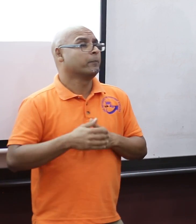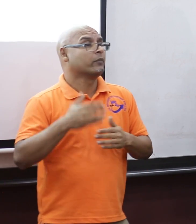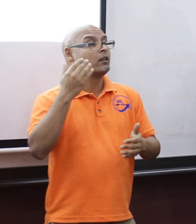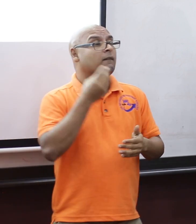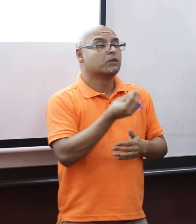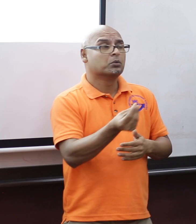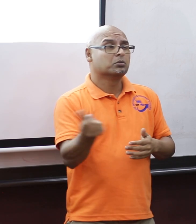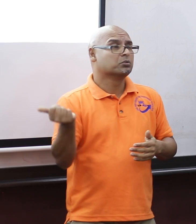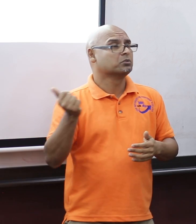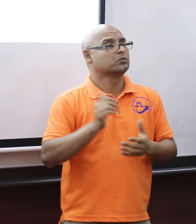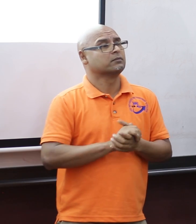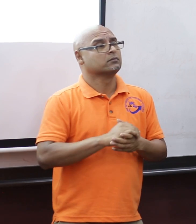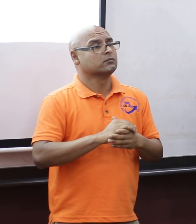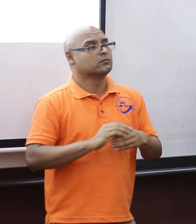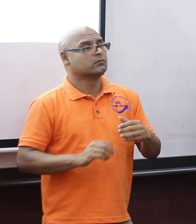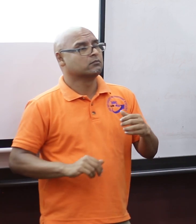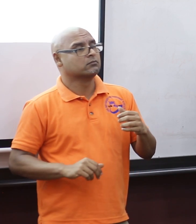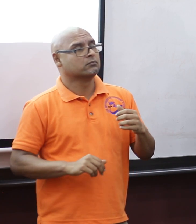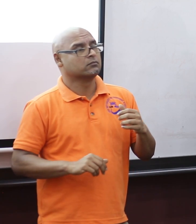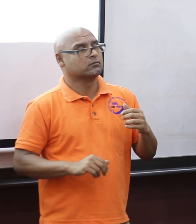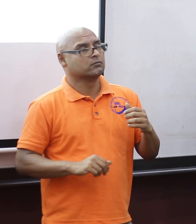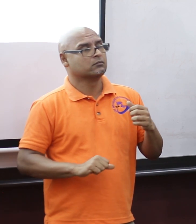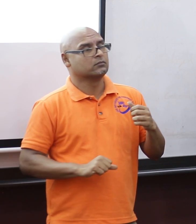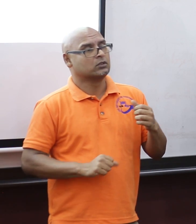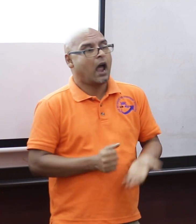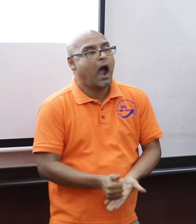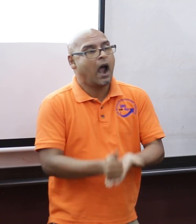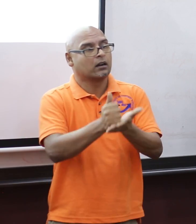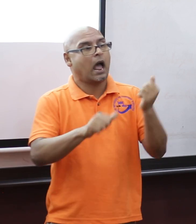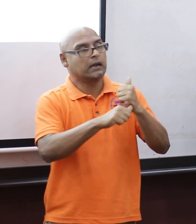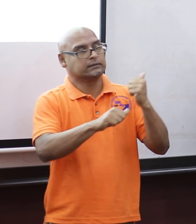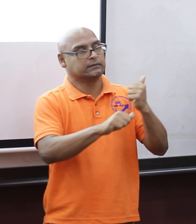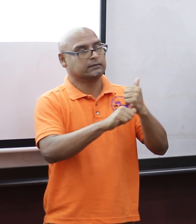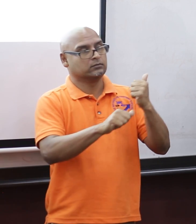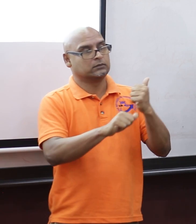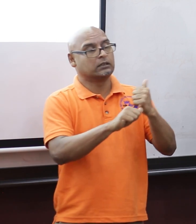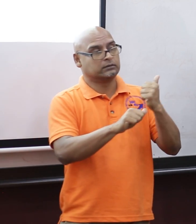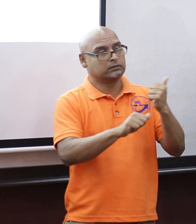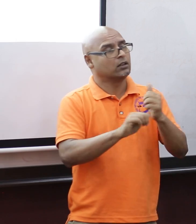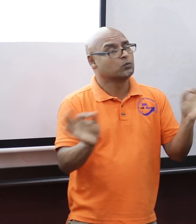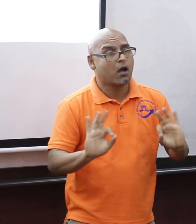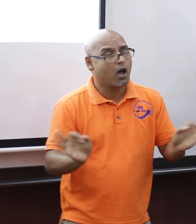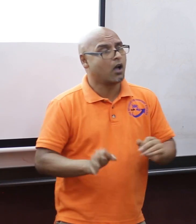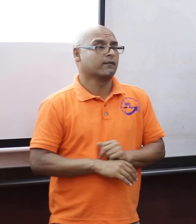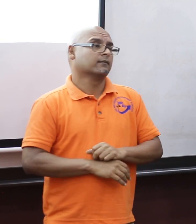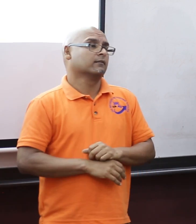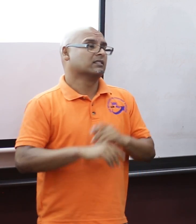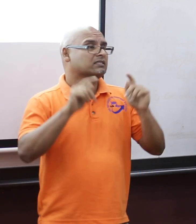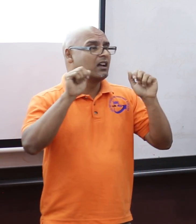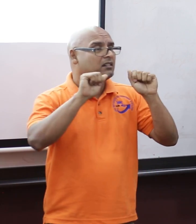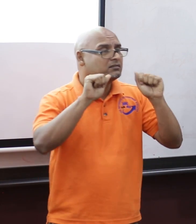student support. Student support provide aides. But some of these aides are not qualified. They have not done training to